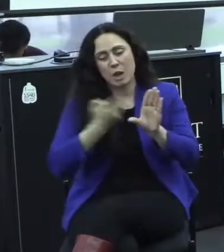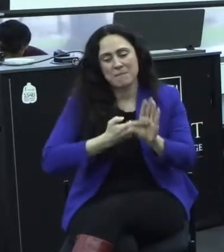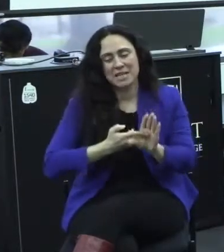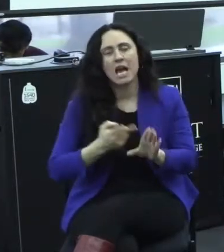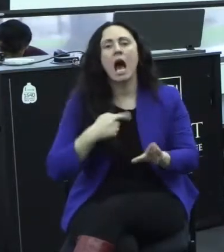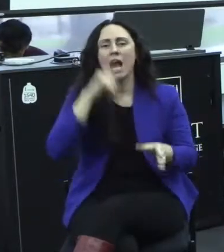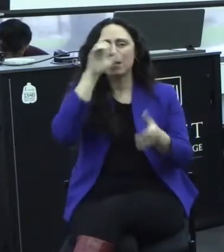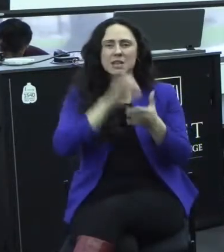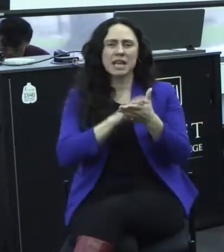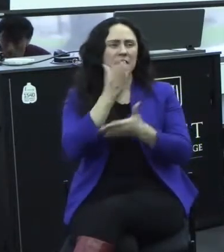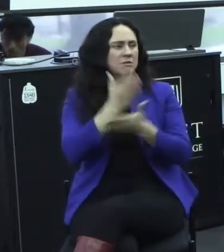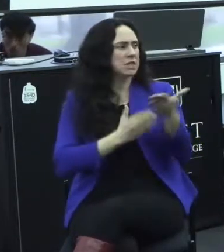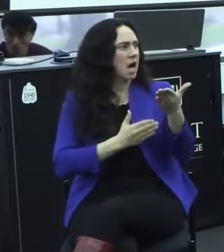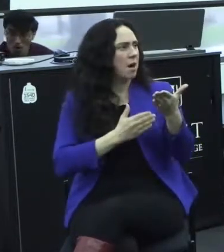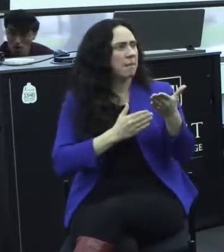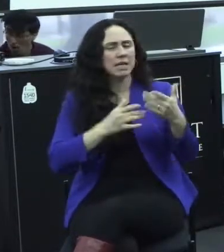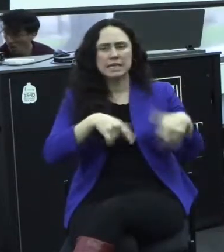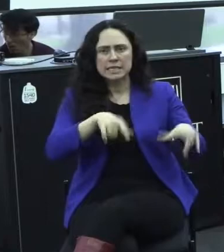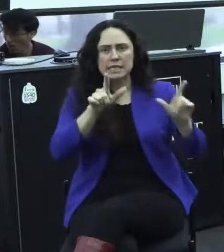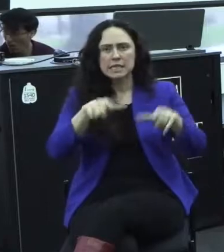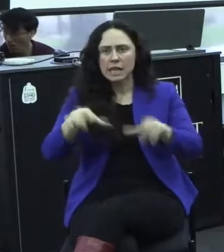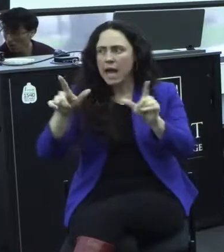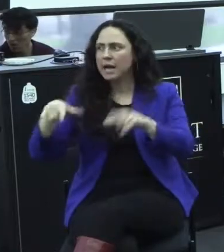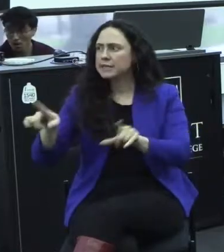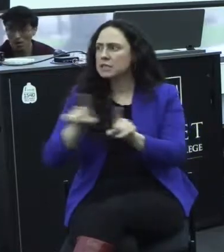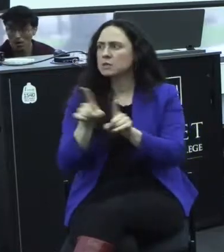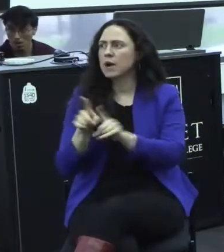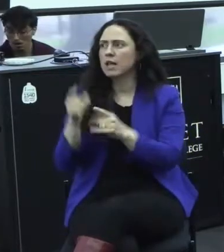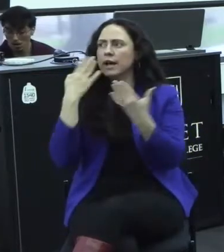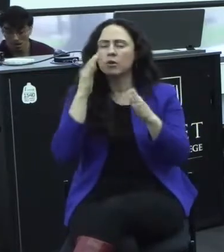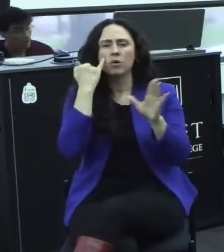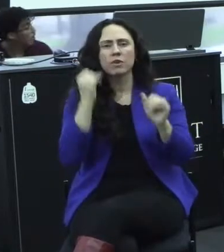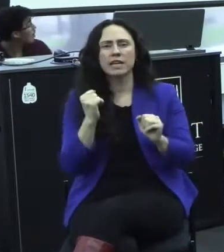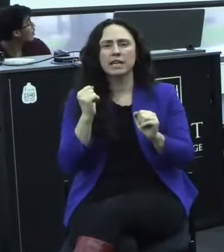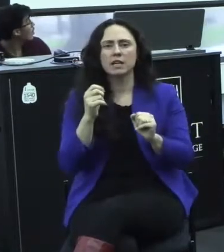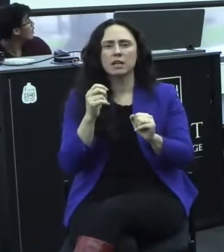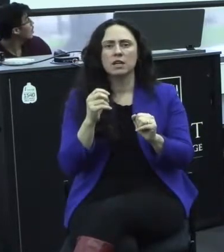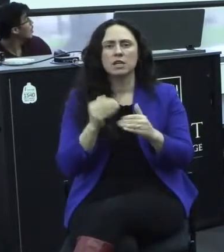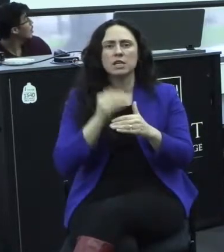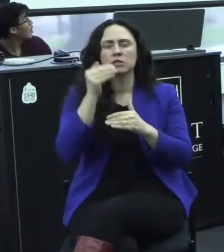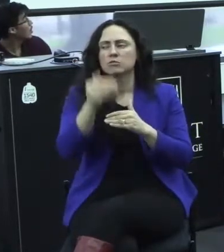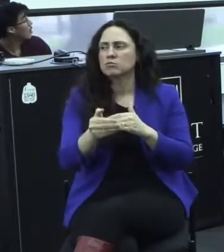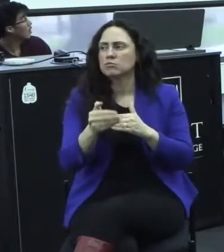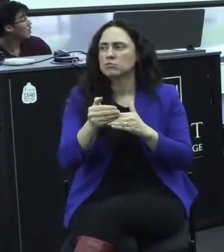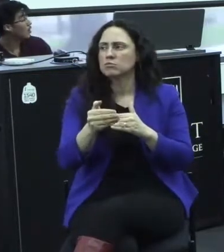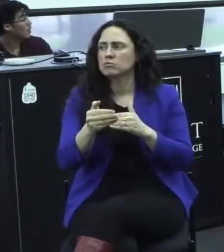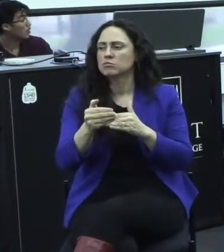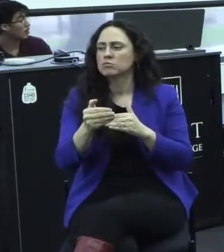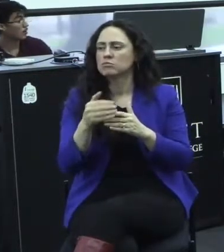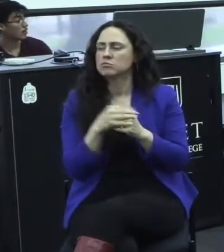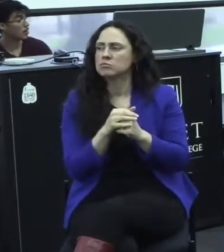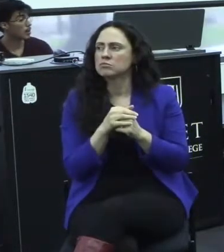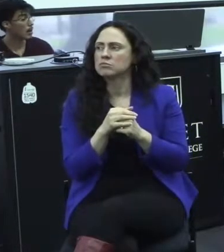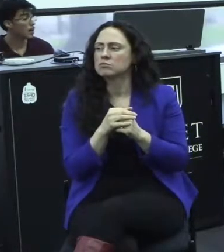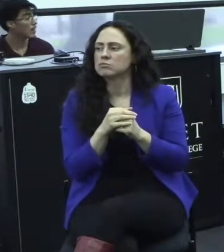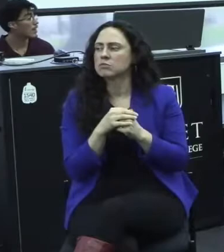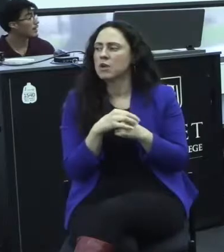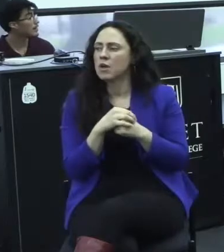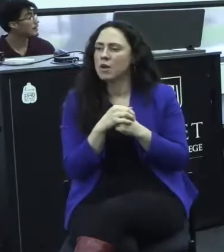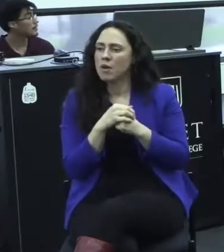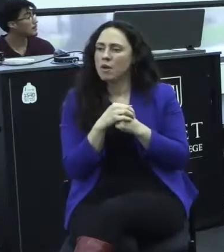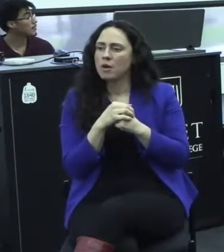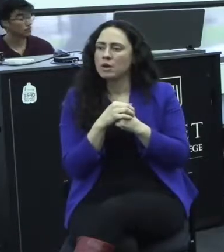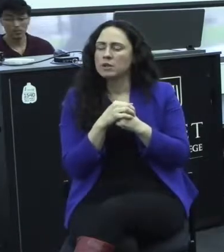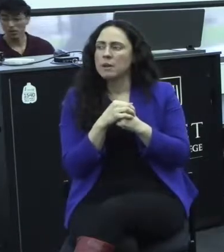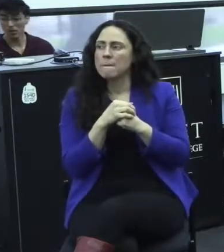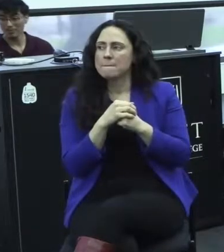some slides as well. I don't know if we can jump ahead to those. We can go one more.